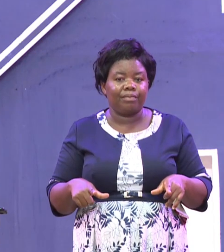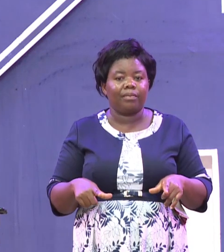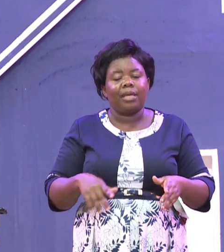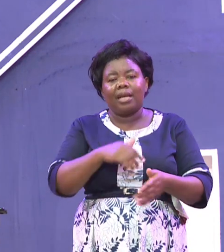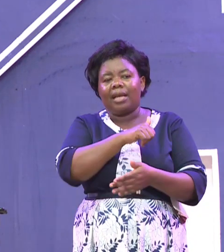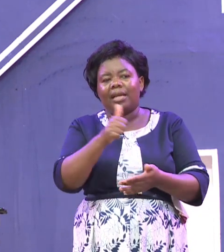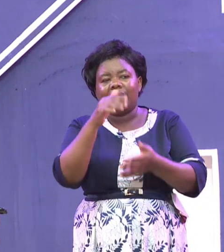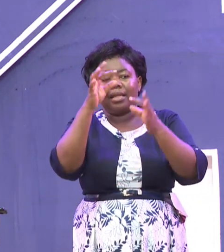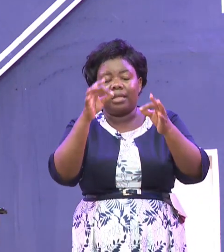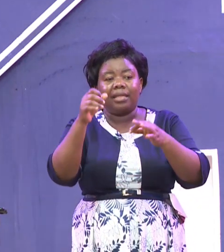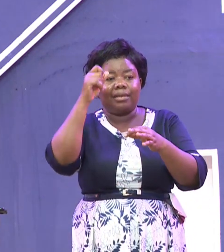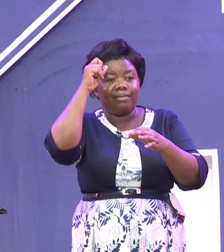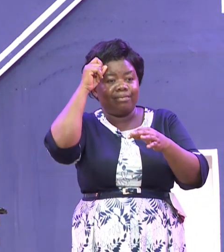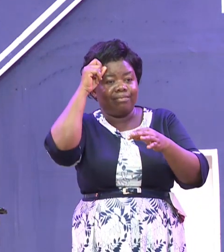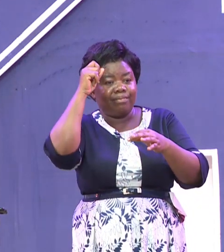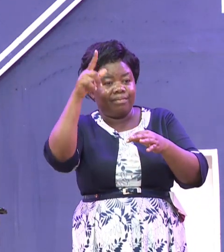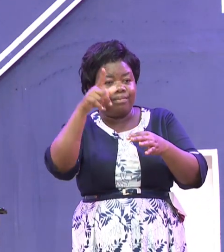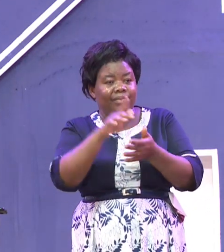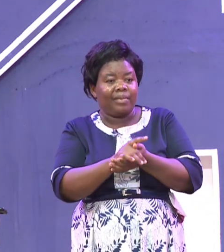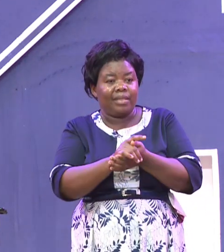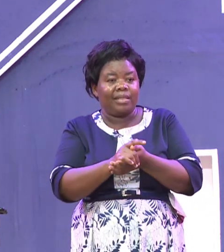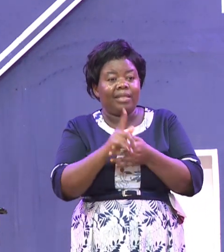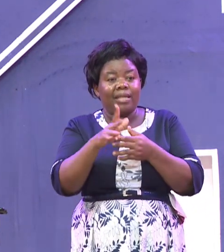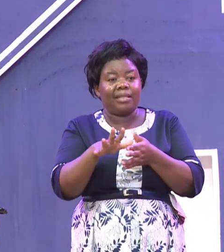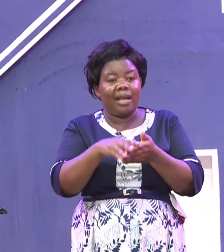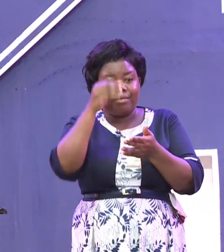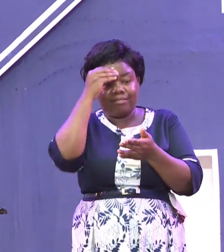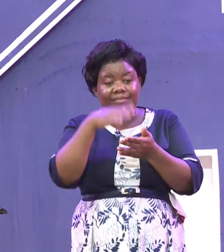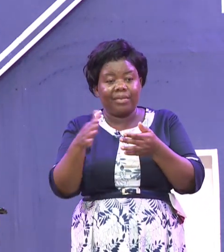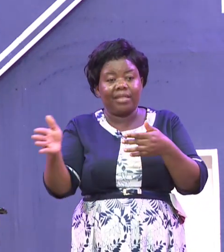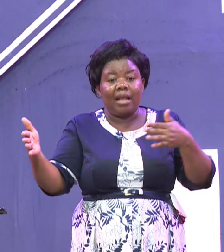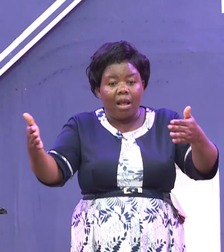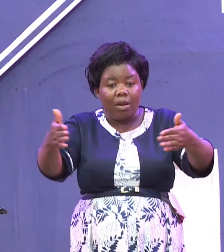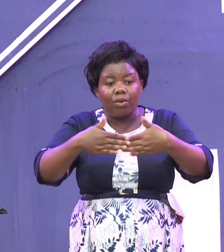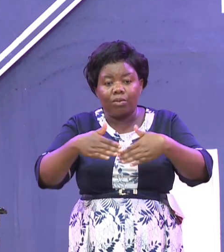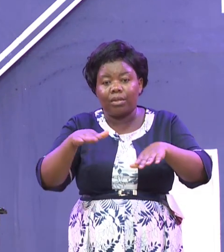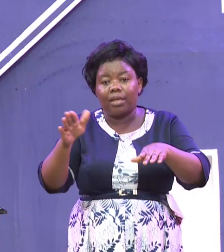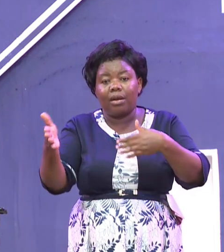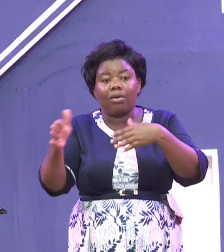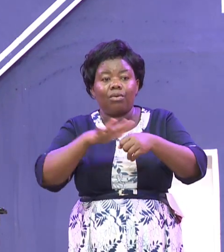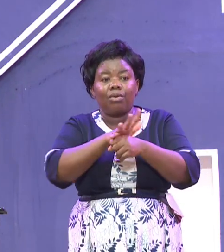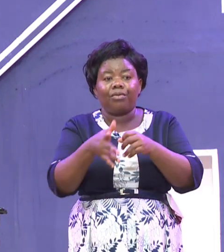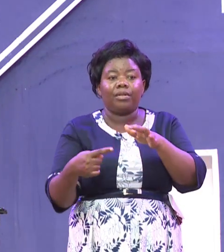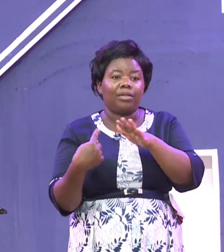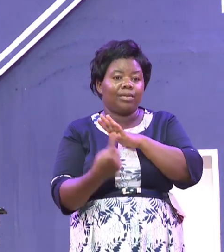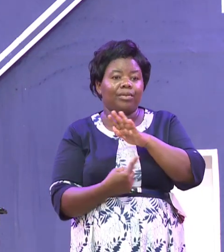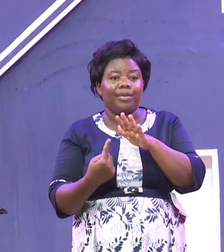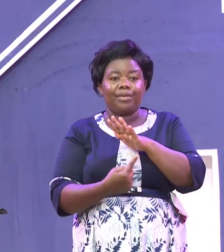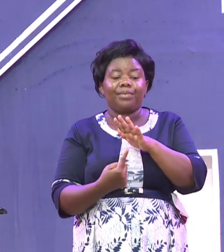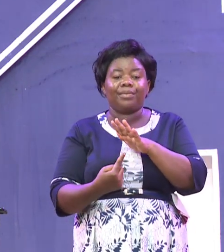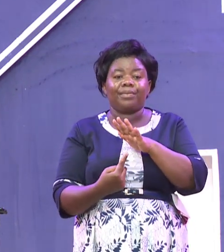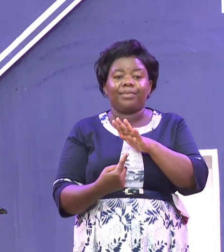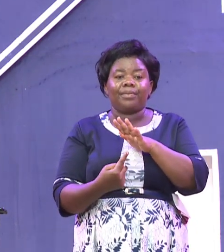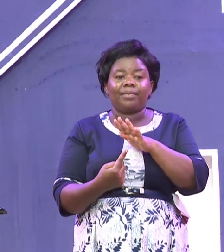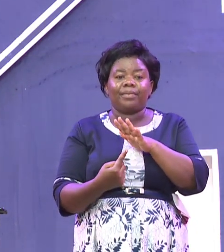nga ntegeera ekyo nkiyigidde mu lockdown mu gundi zino eza COVID. And the other thing I've gotten to